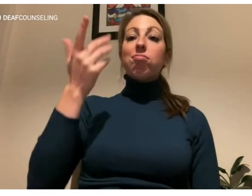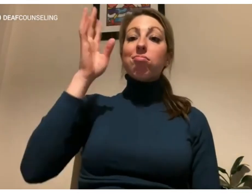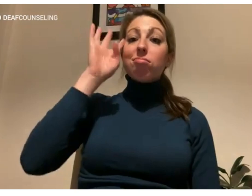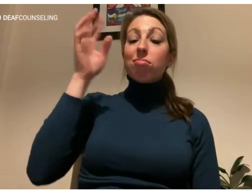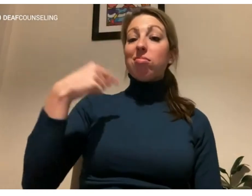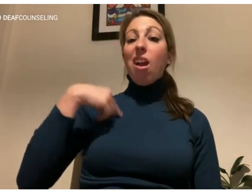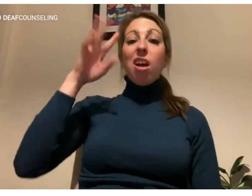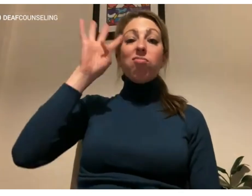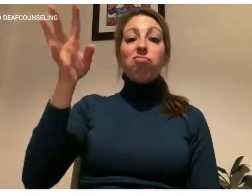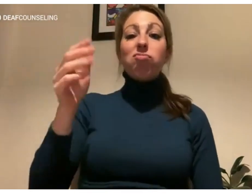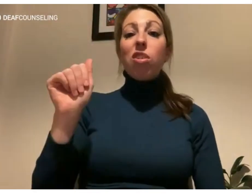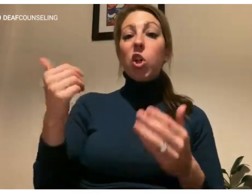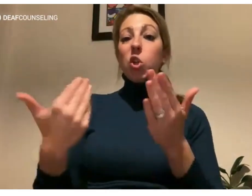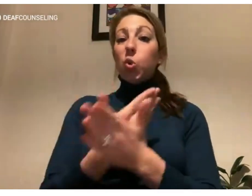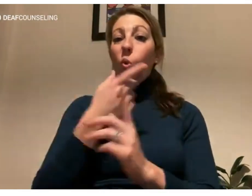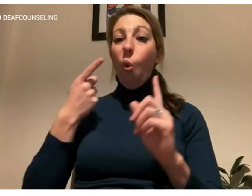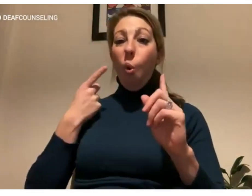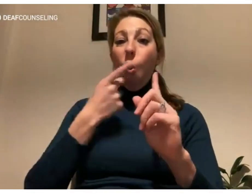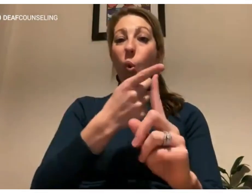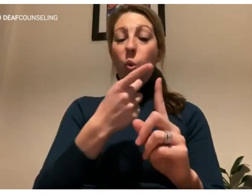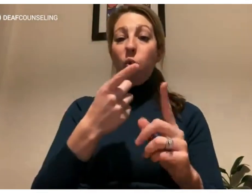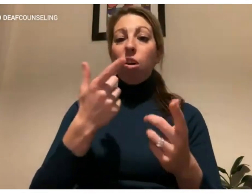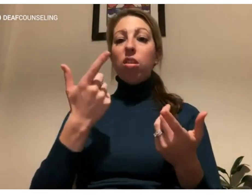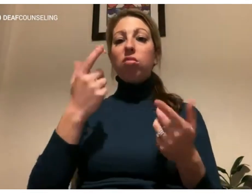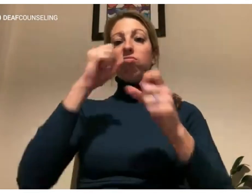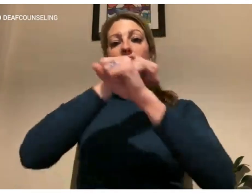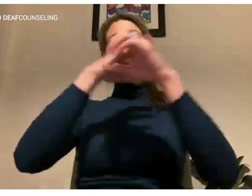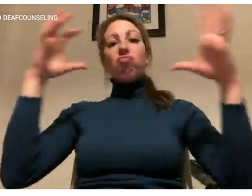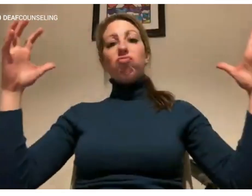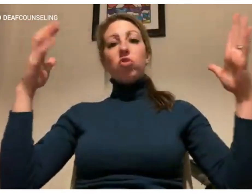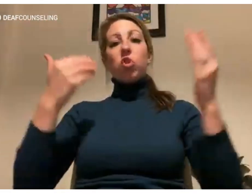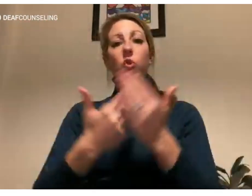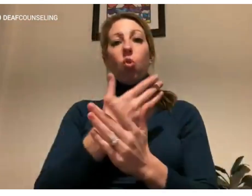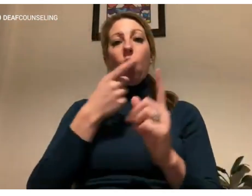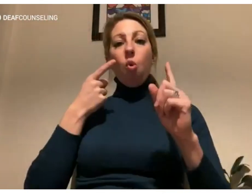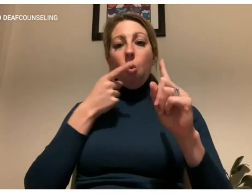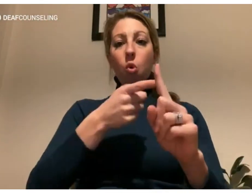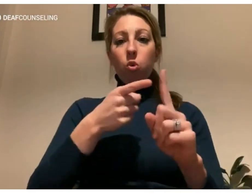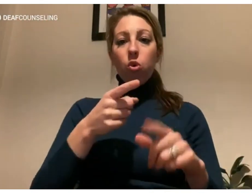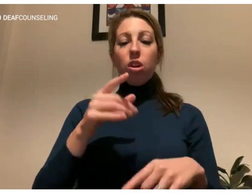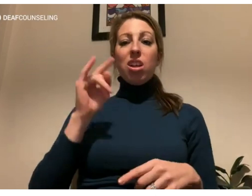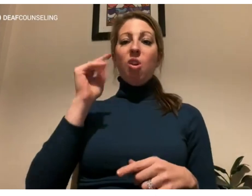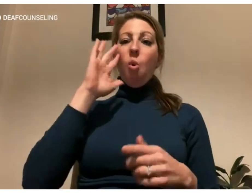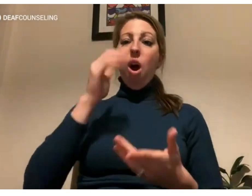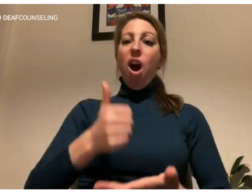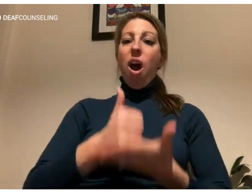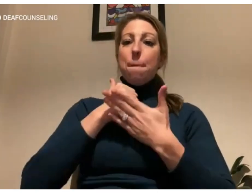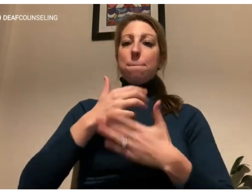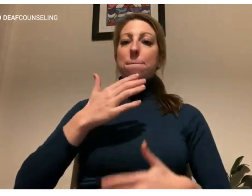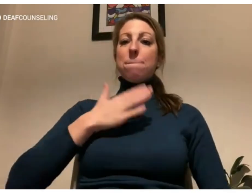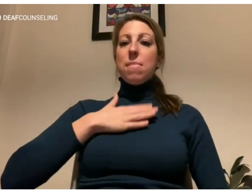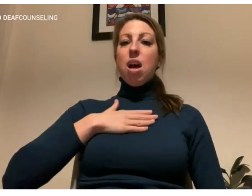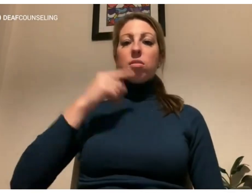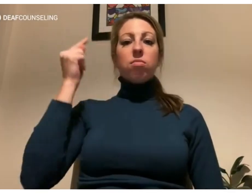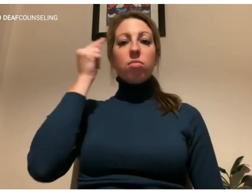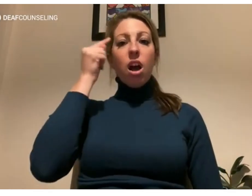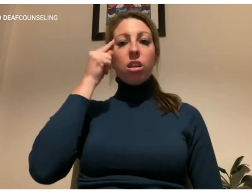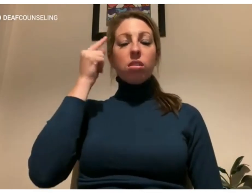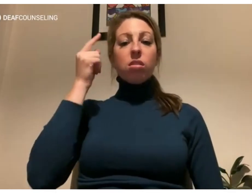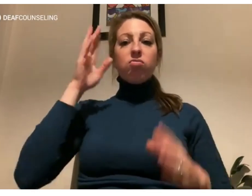Another thing is just creating new goals, being imaginative. It